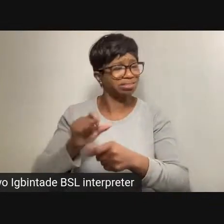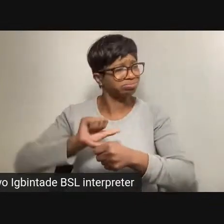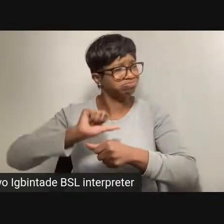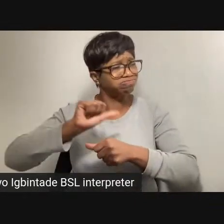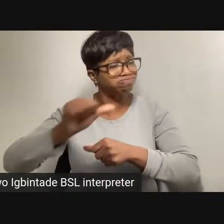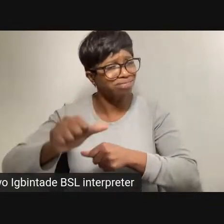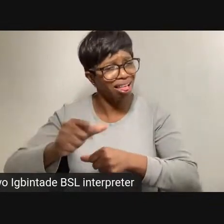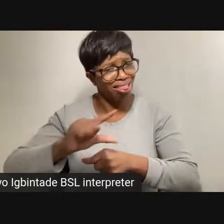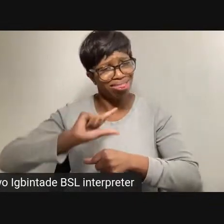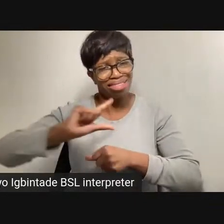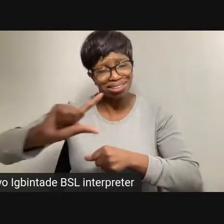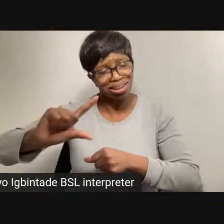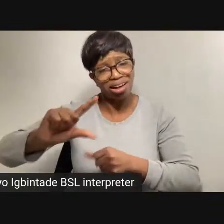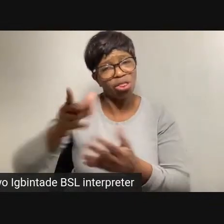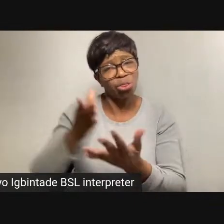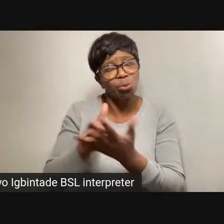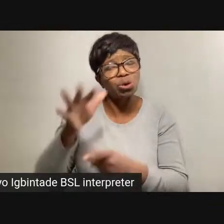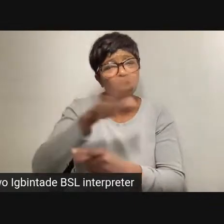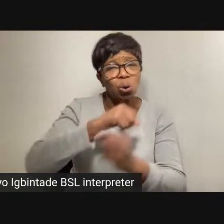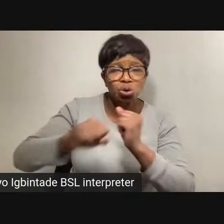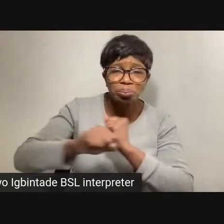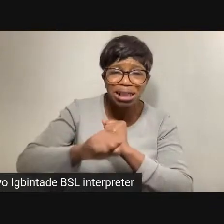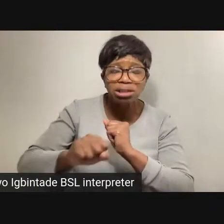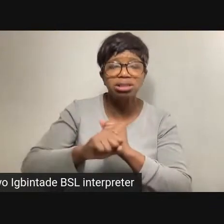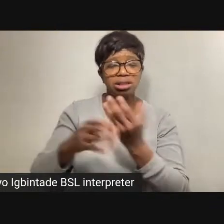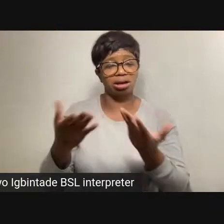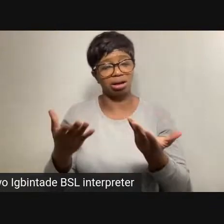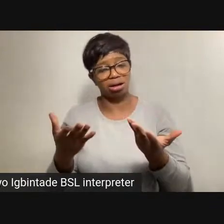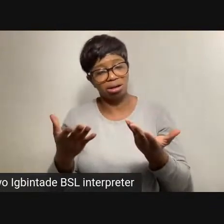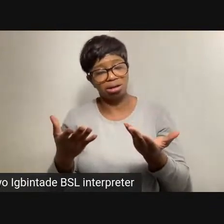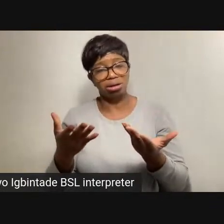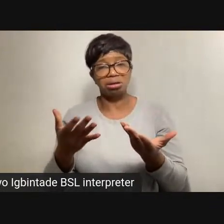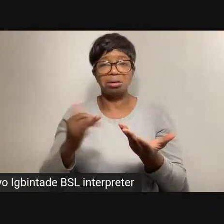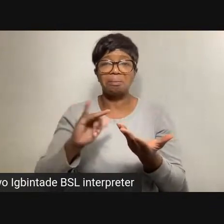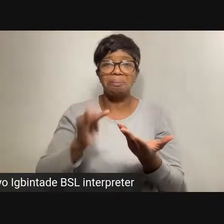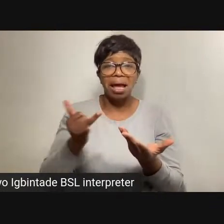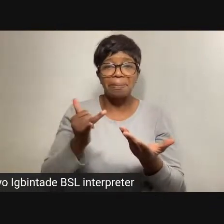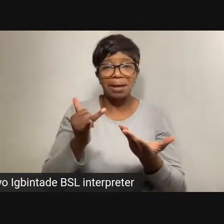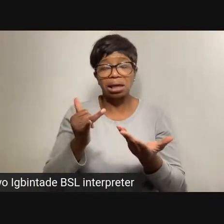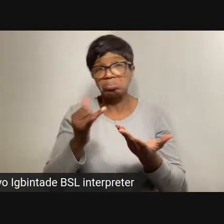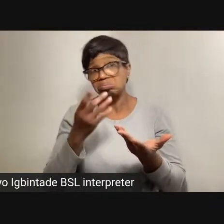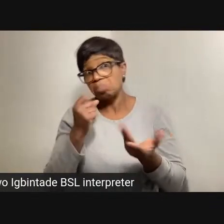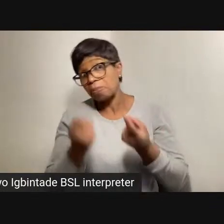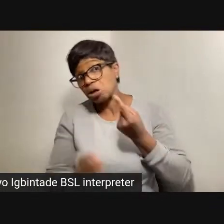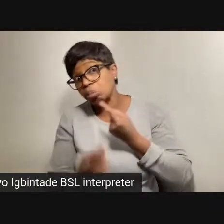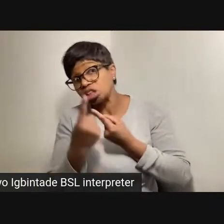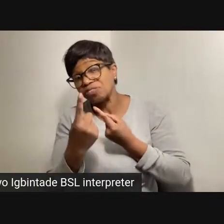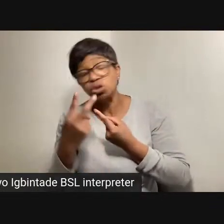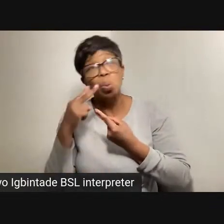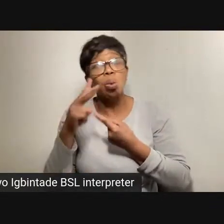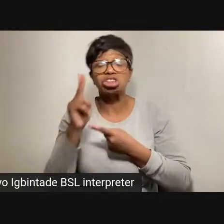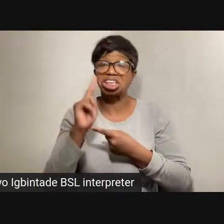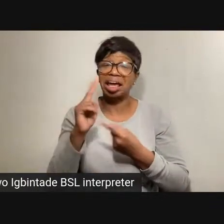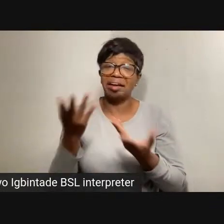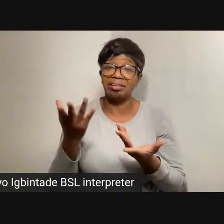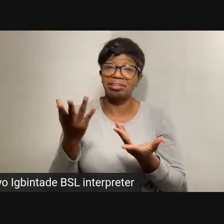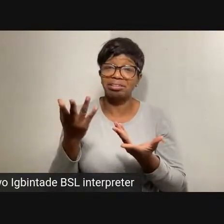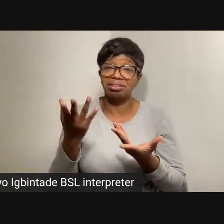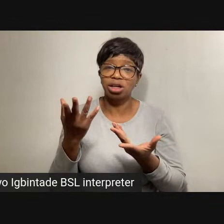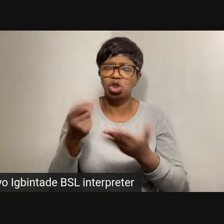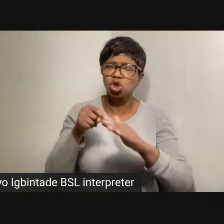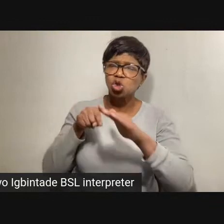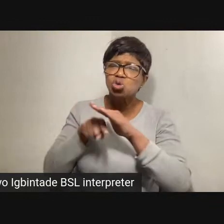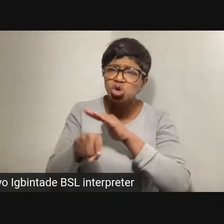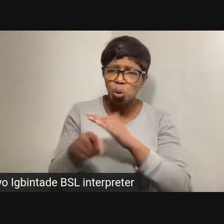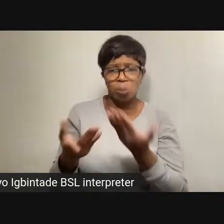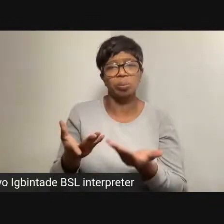after this evening through social media, and maybe even when you get an opportunity, watch it again via the YouTube